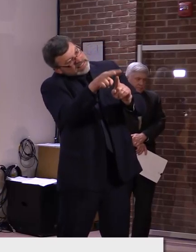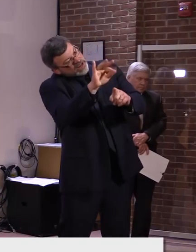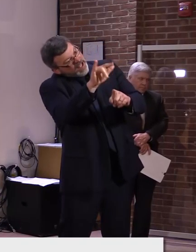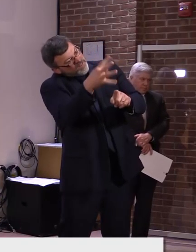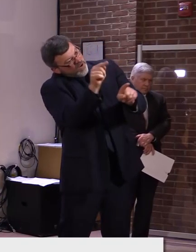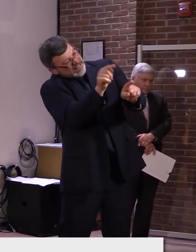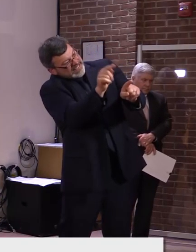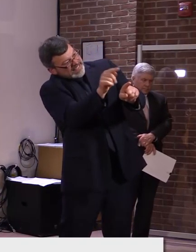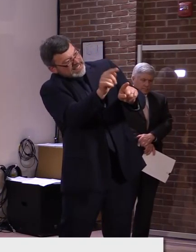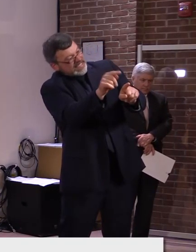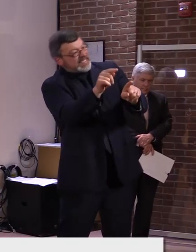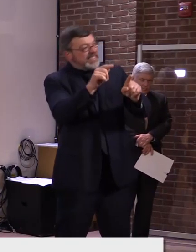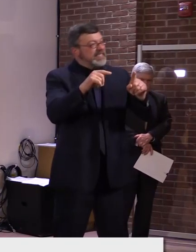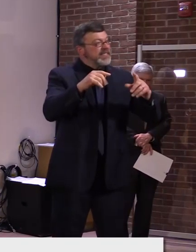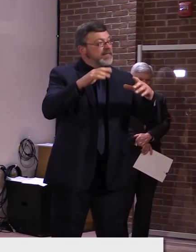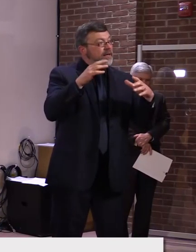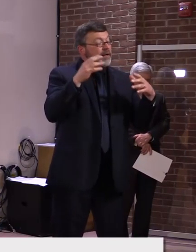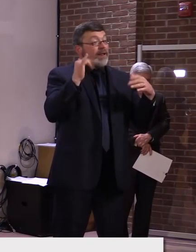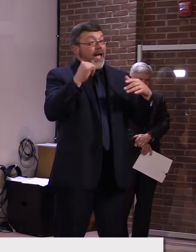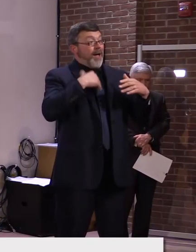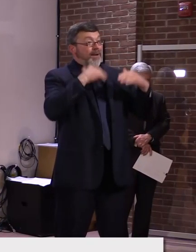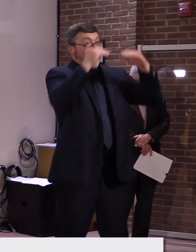long-term recovery and normalcy.